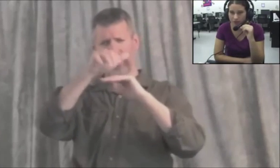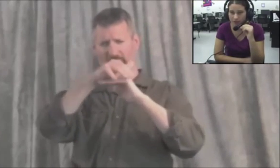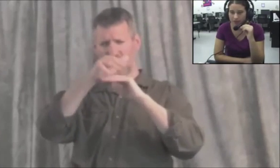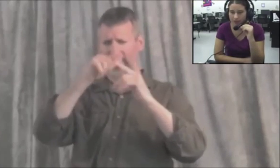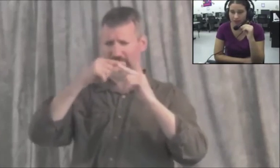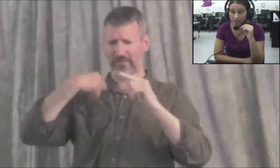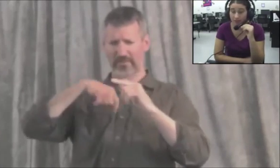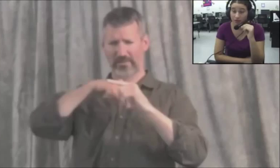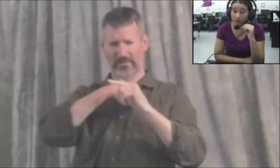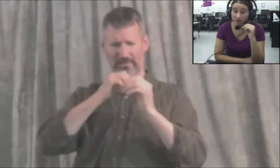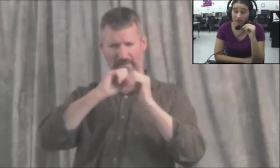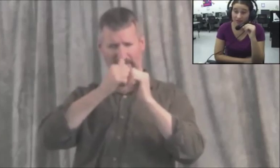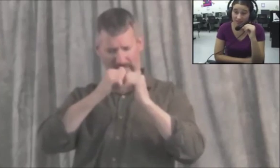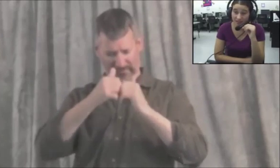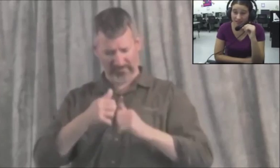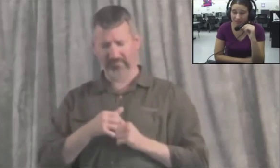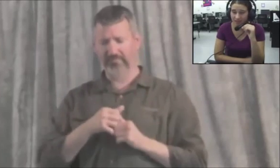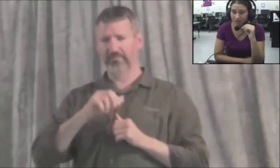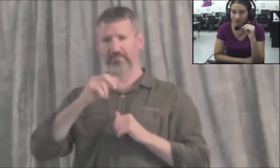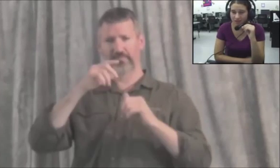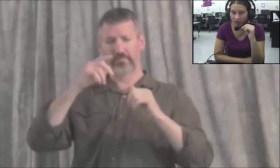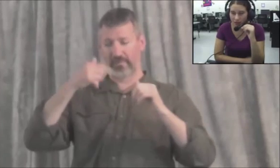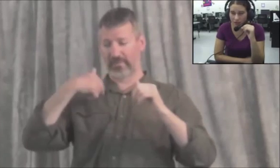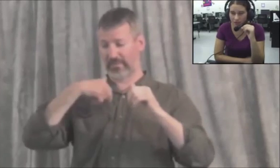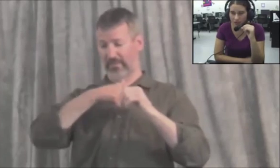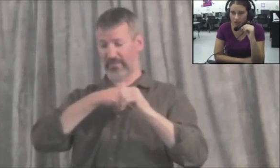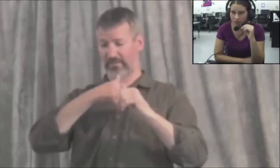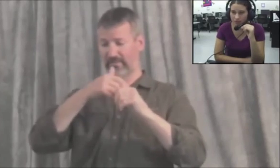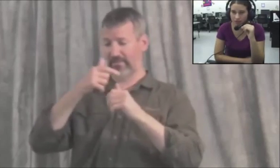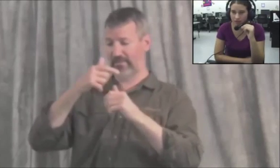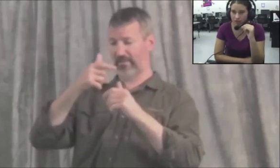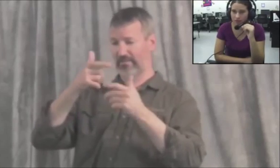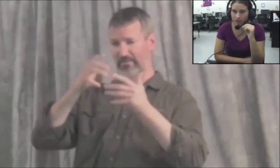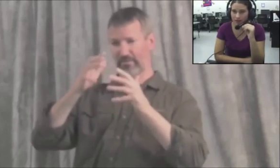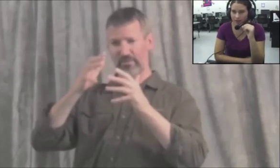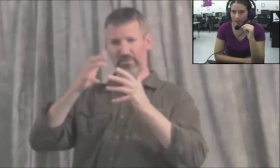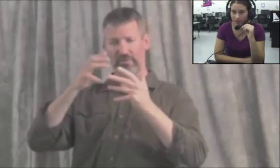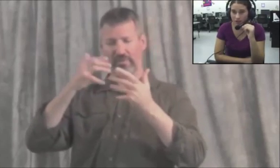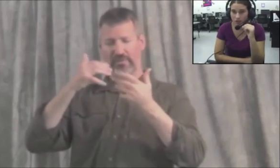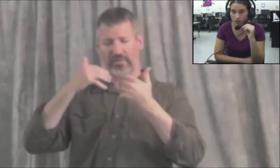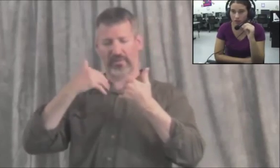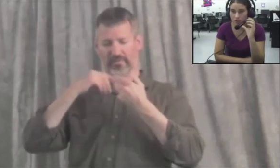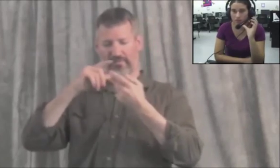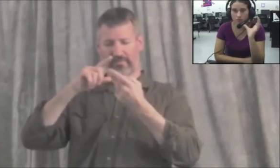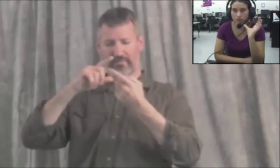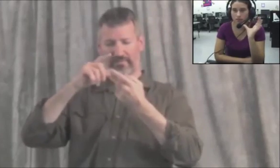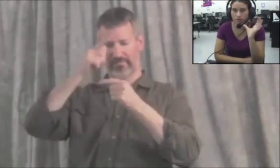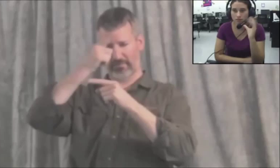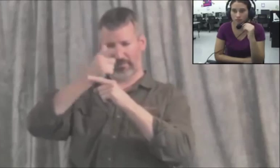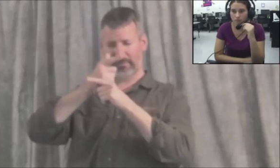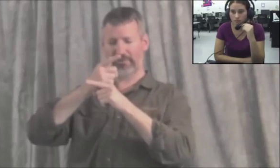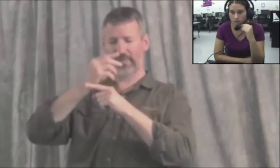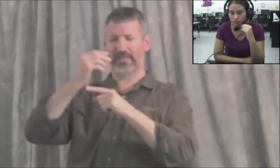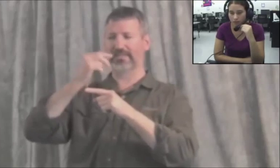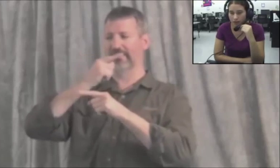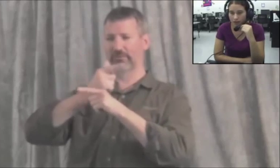food. But of course, the next thing was, how would we ship the food to the Appalachian Trail?